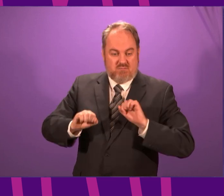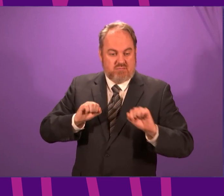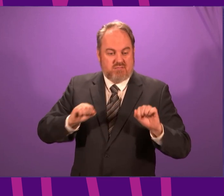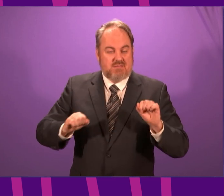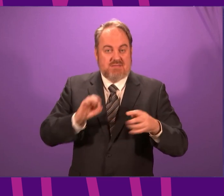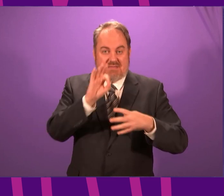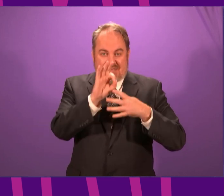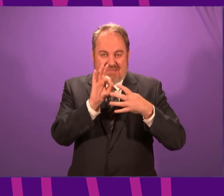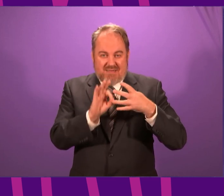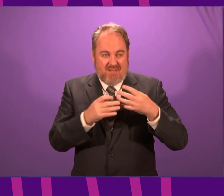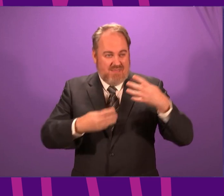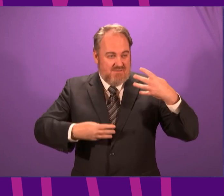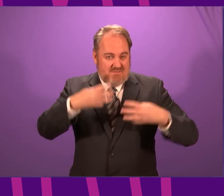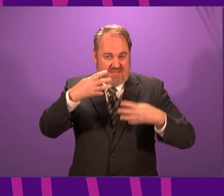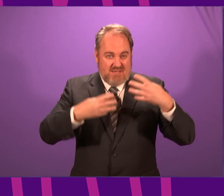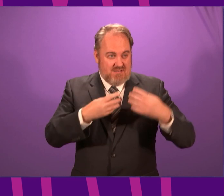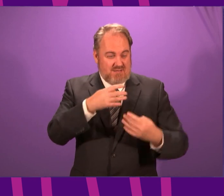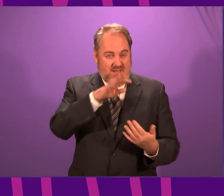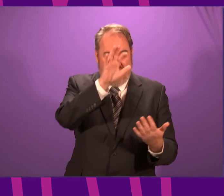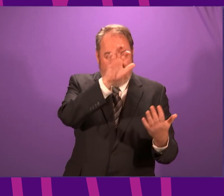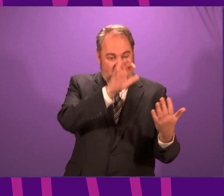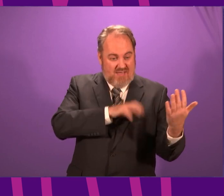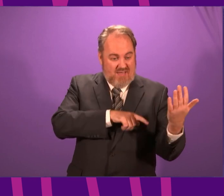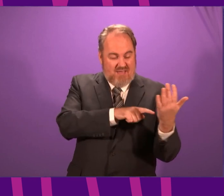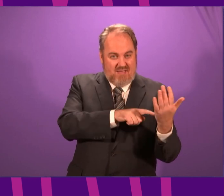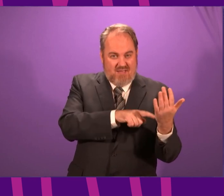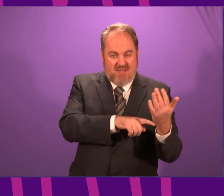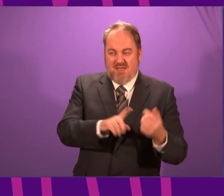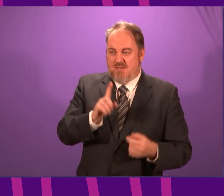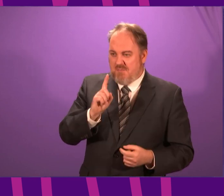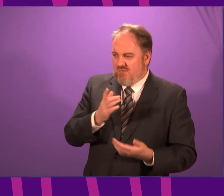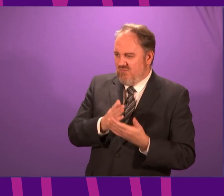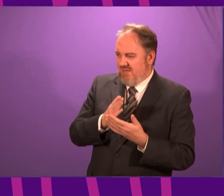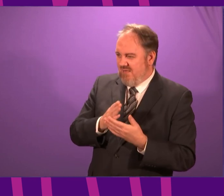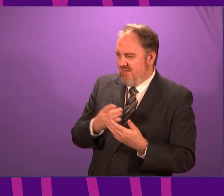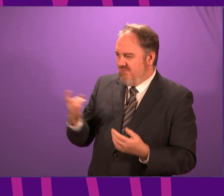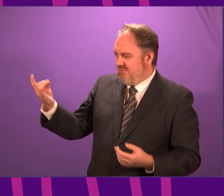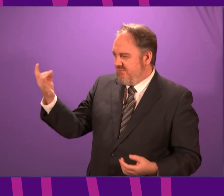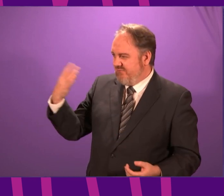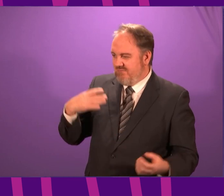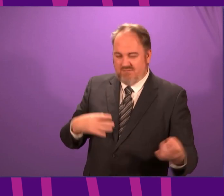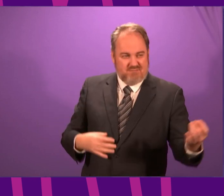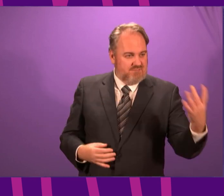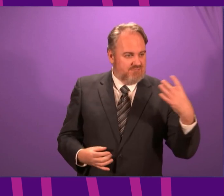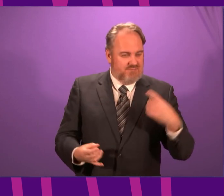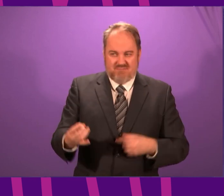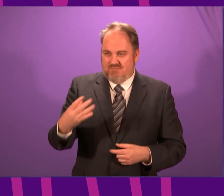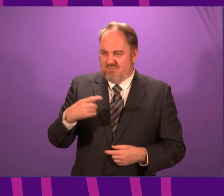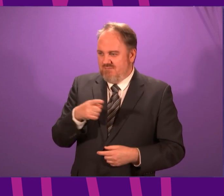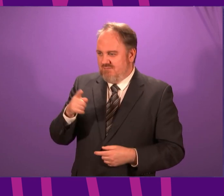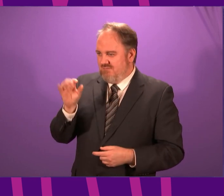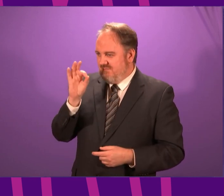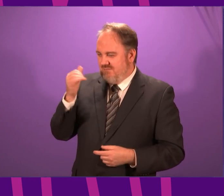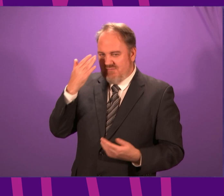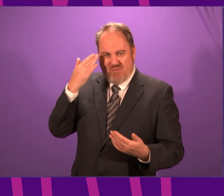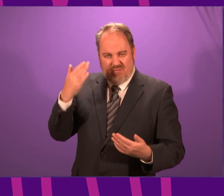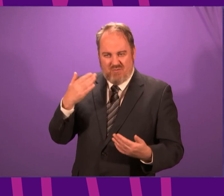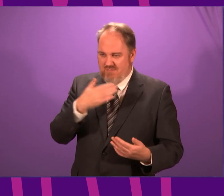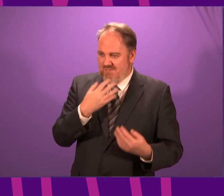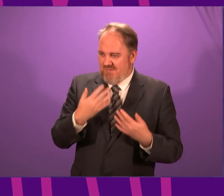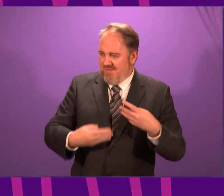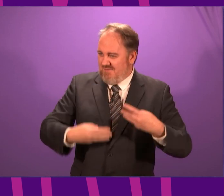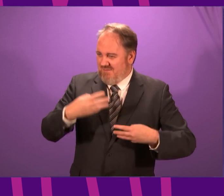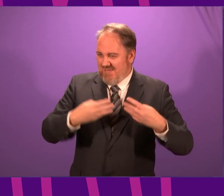to improve that as much as possible. But from some of the comments across the chamber today, it's clear people are not as aware of that as they should be. So hopefully